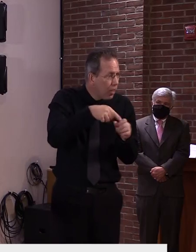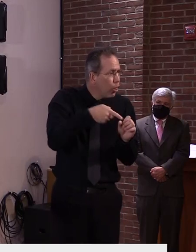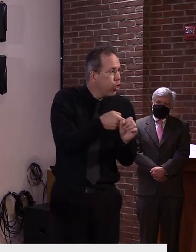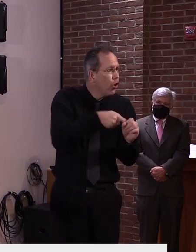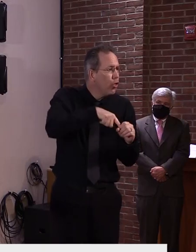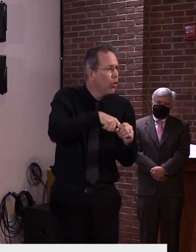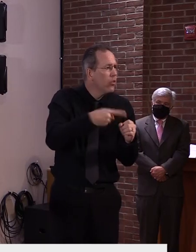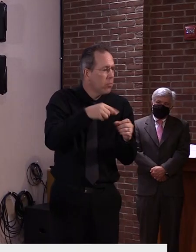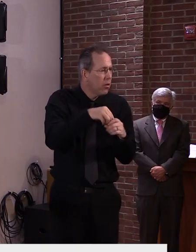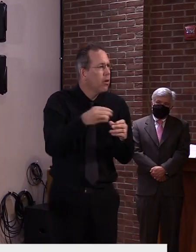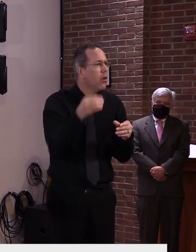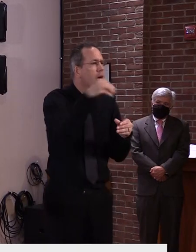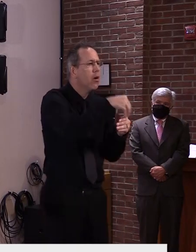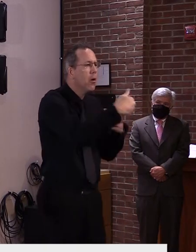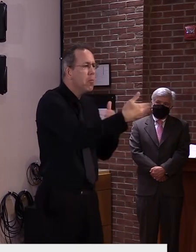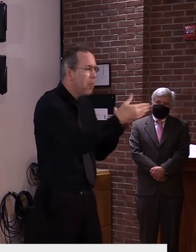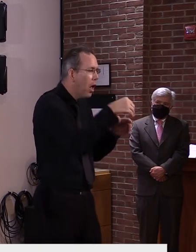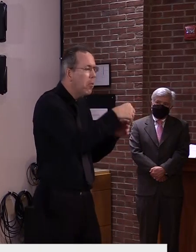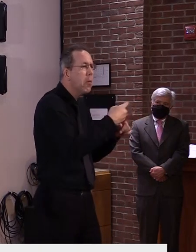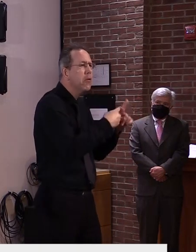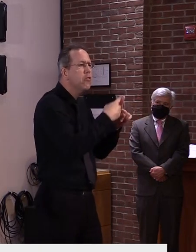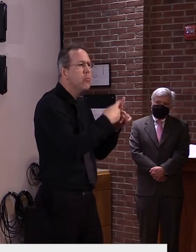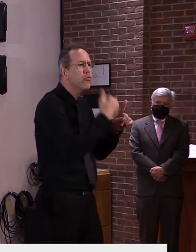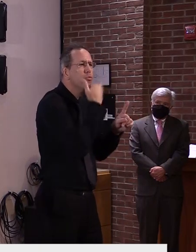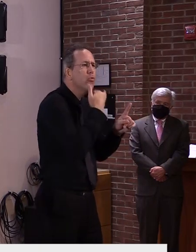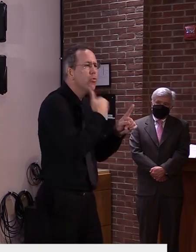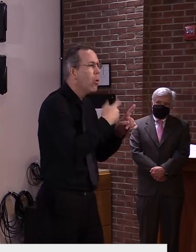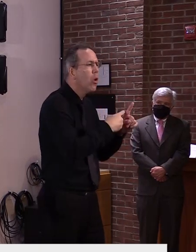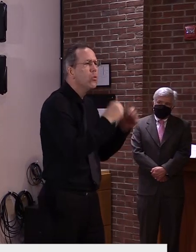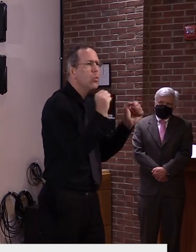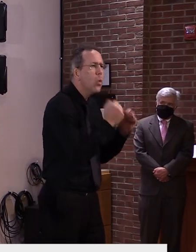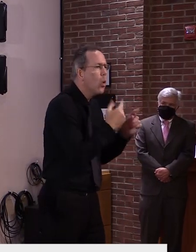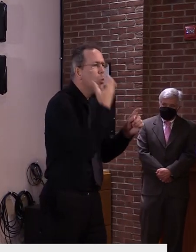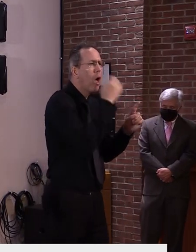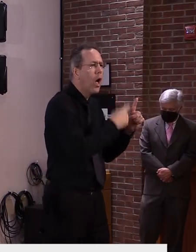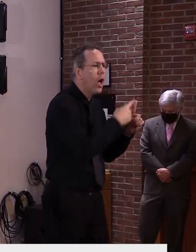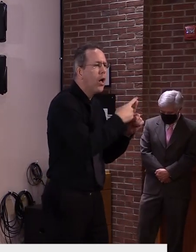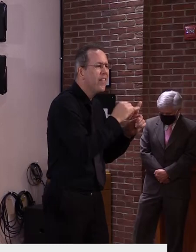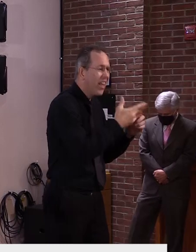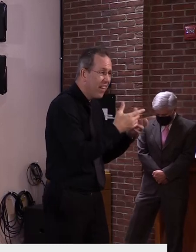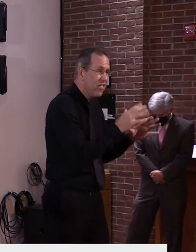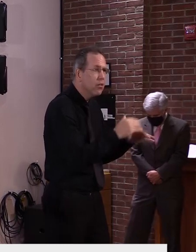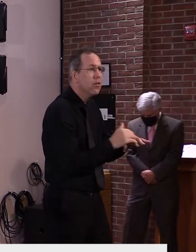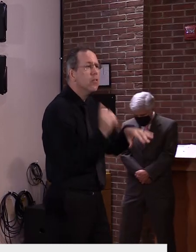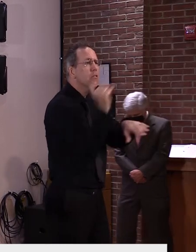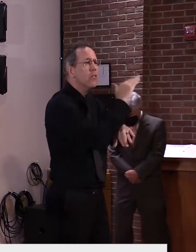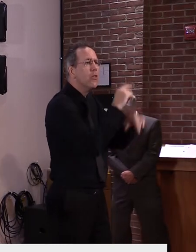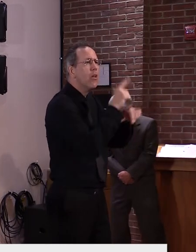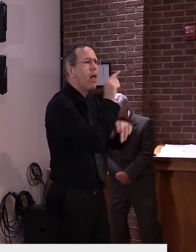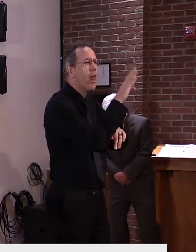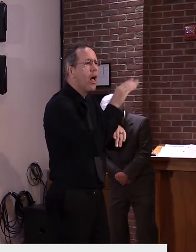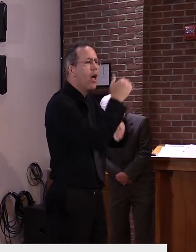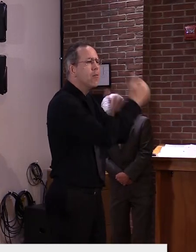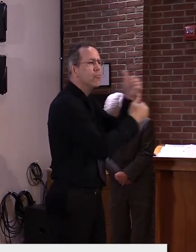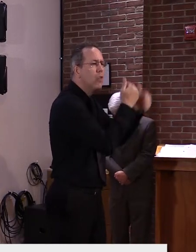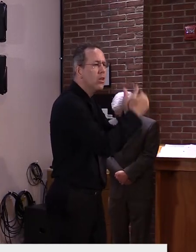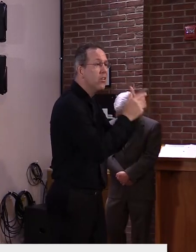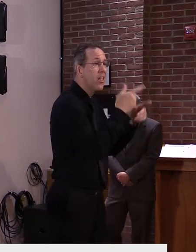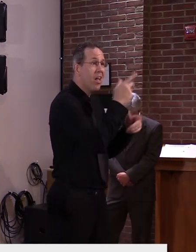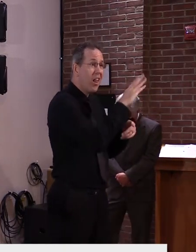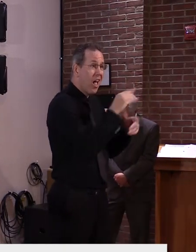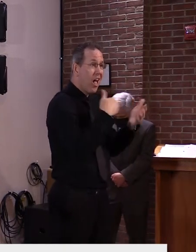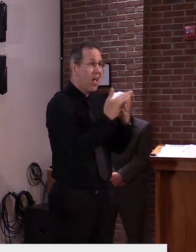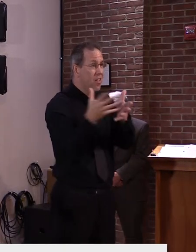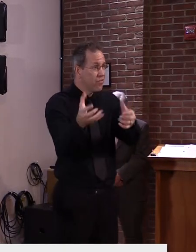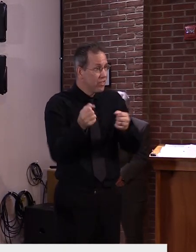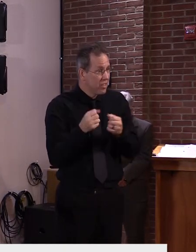transporting? And then could there be a problem at the lab itself with the initial step of adding a reagent to try